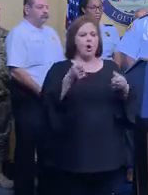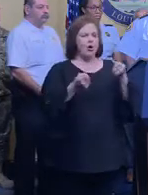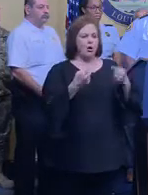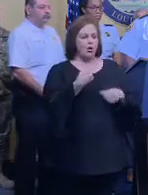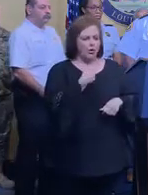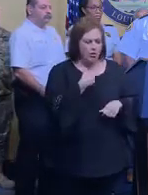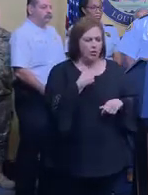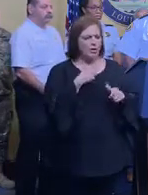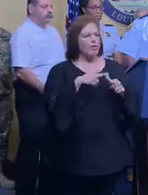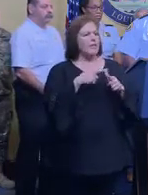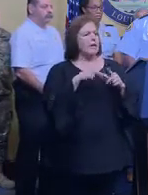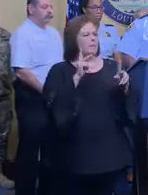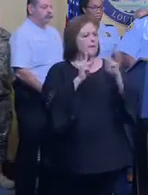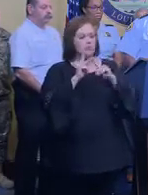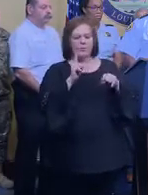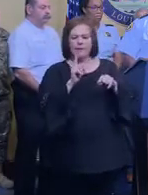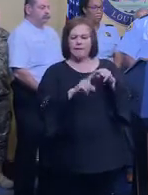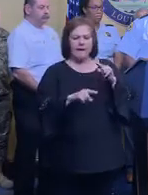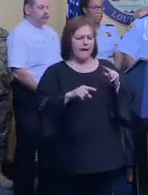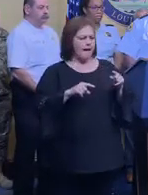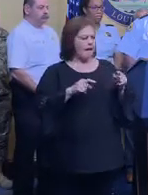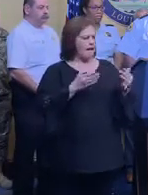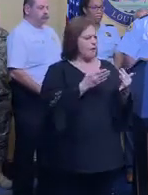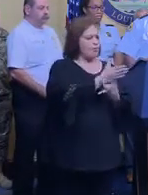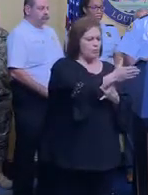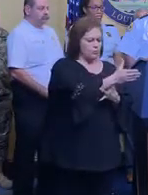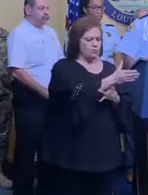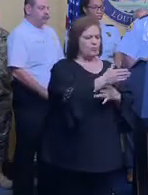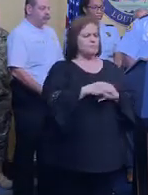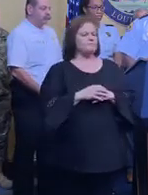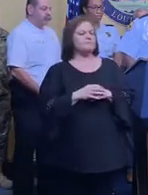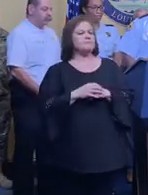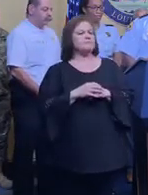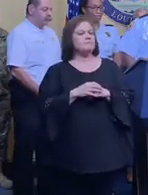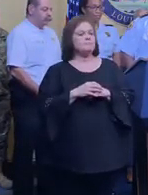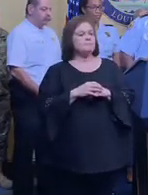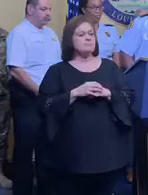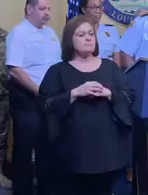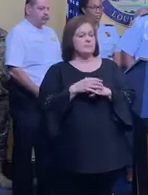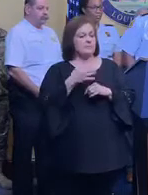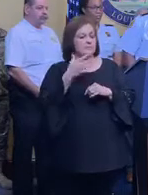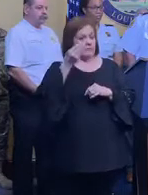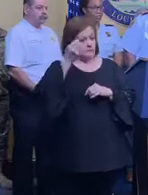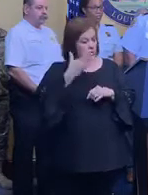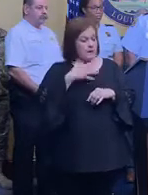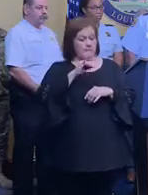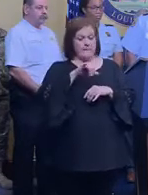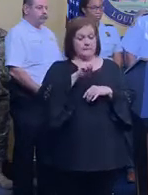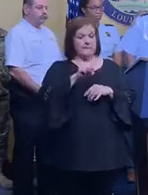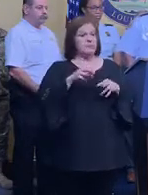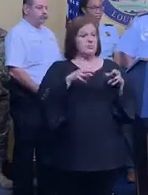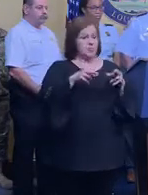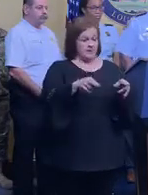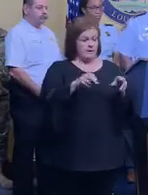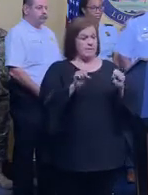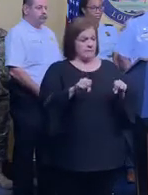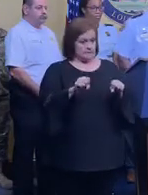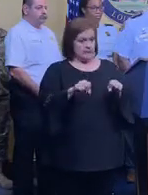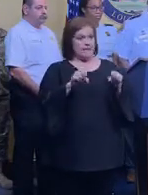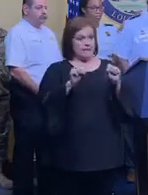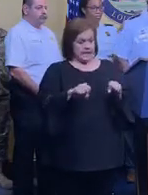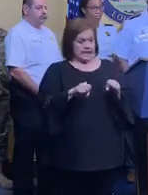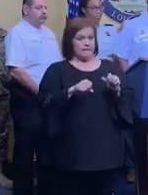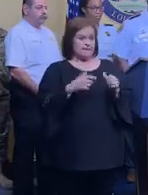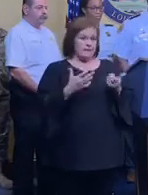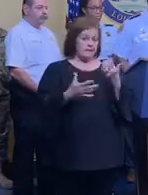for all first responders as we are trying to serve and protect you all. As we've been told, the Mississippi River could potentially reach